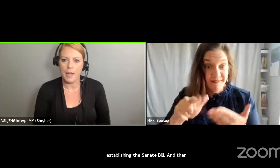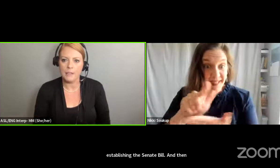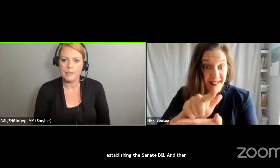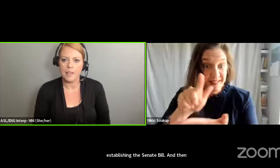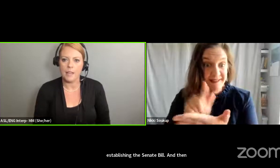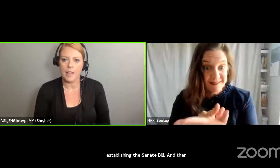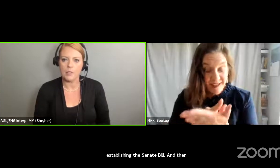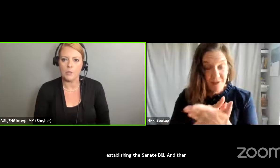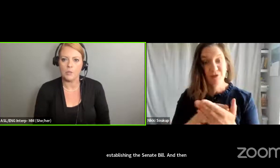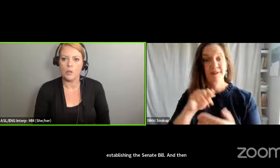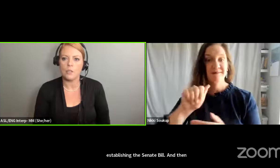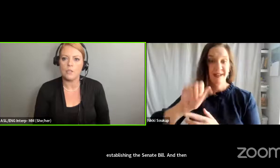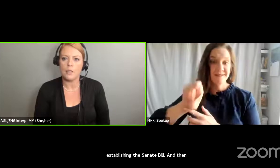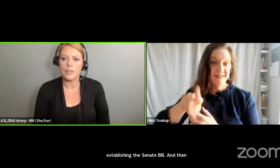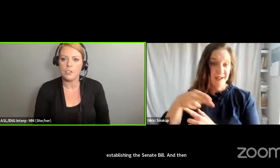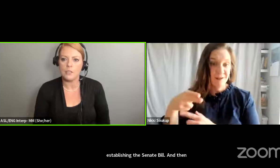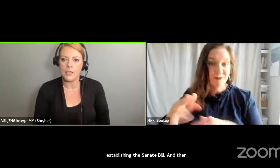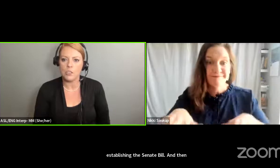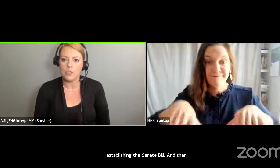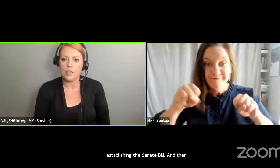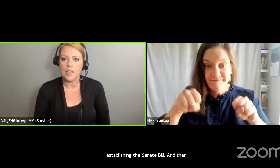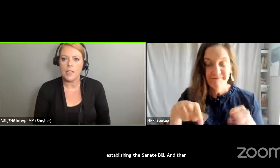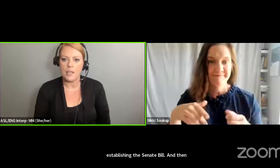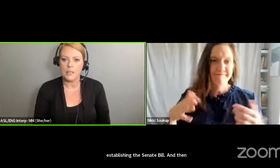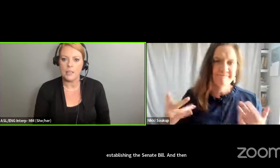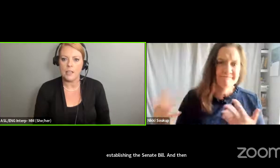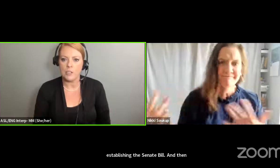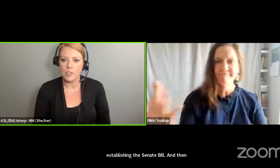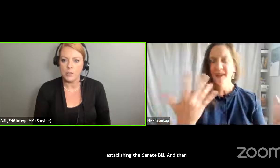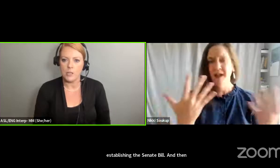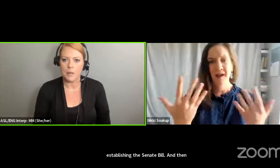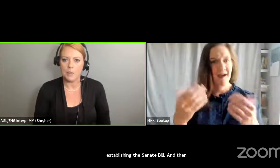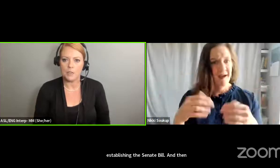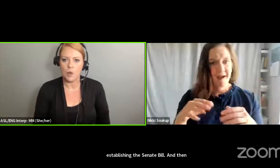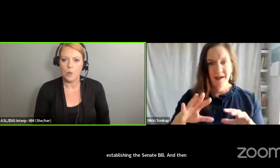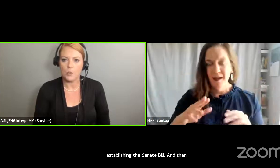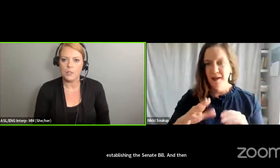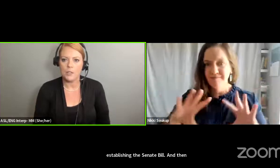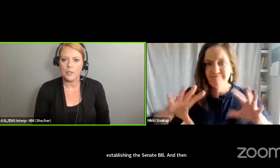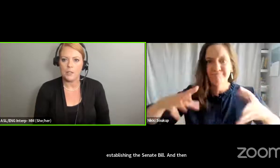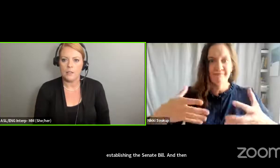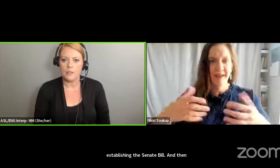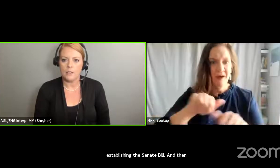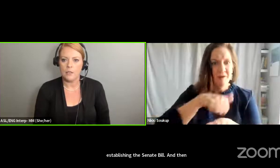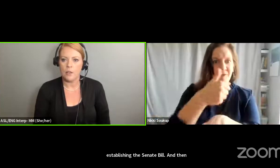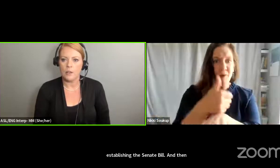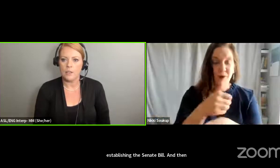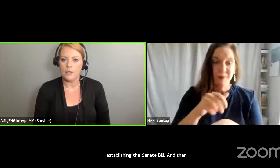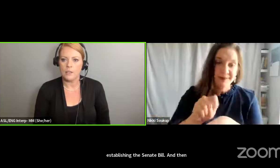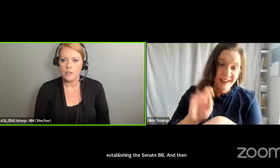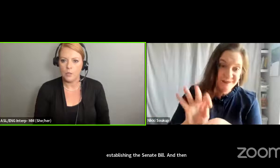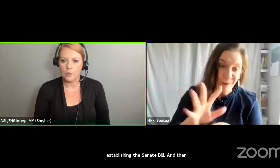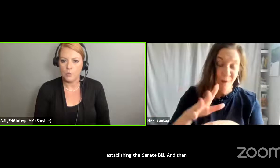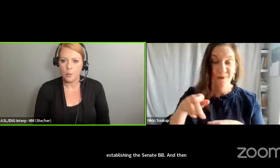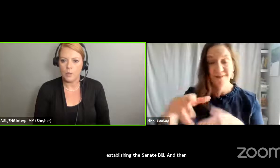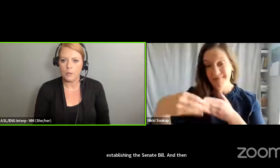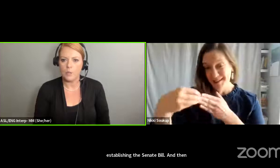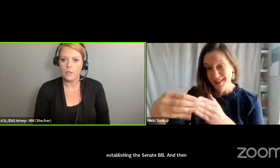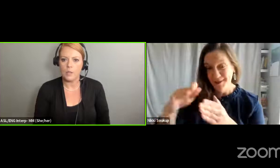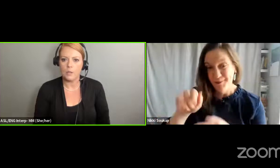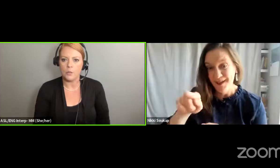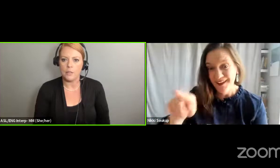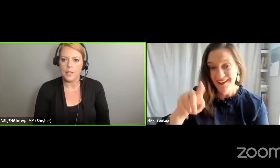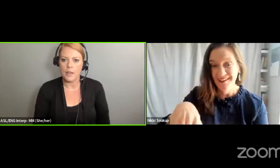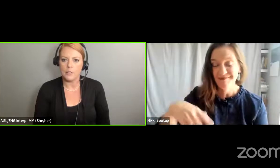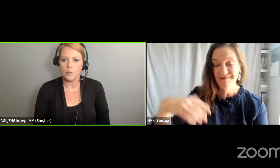legislation pass. And as a result of the legislation, ACDHH has been able to host these various